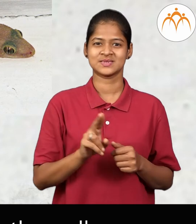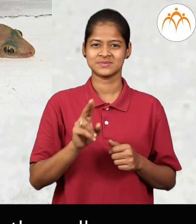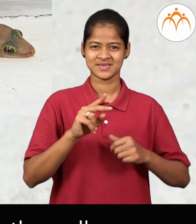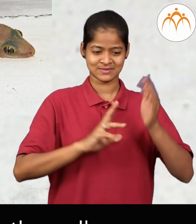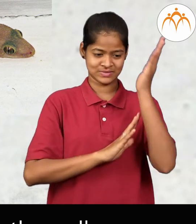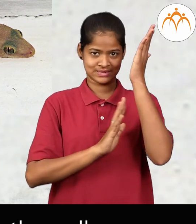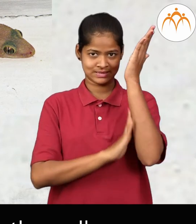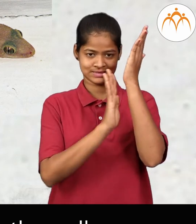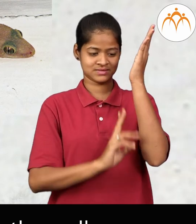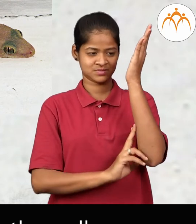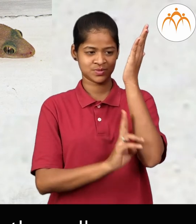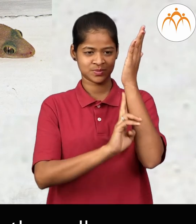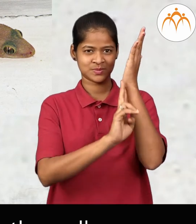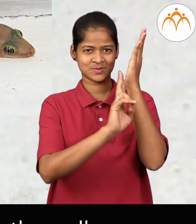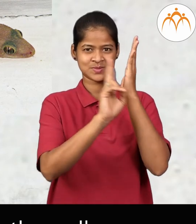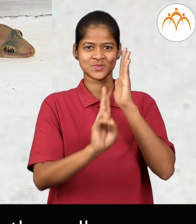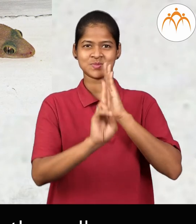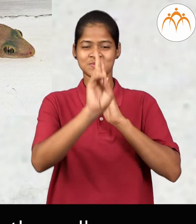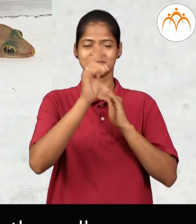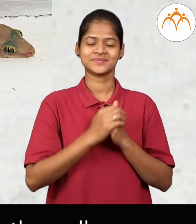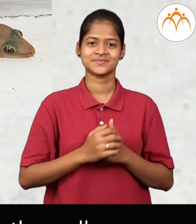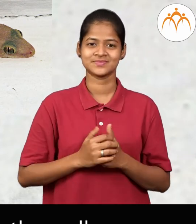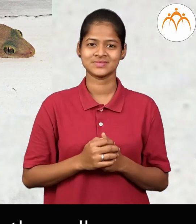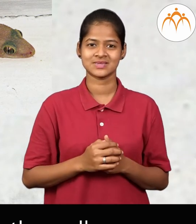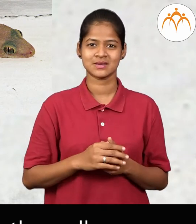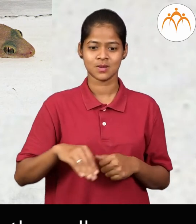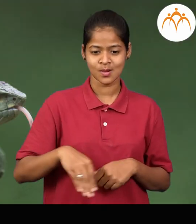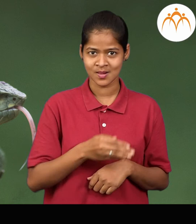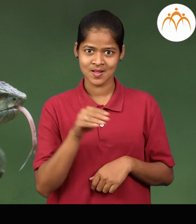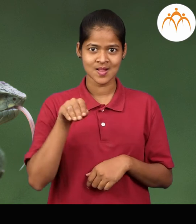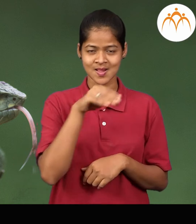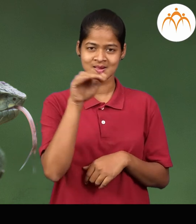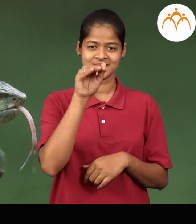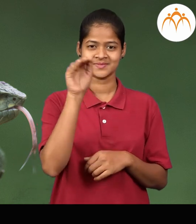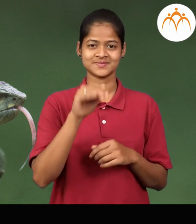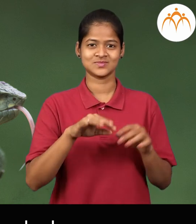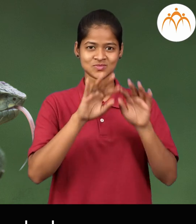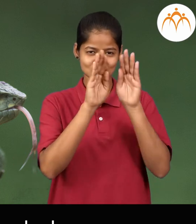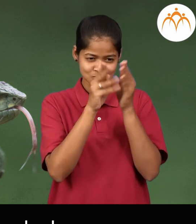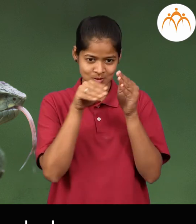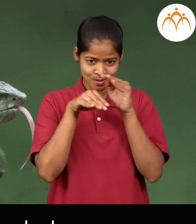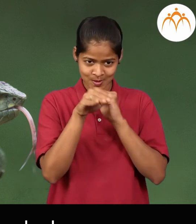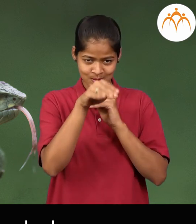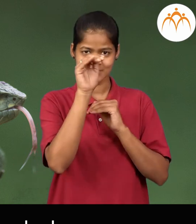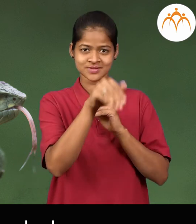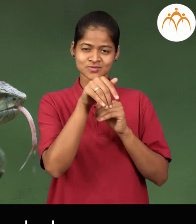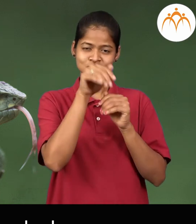Lizard crawls on the wall. Snake. Snake lives in a hole.